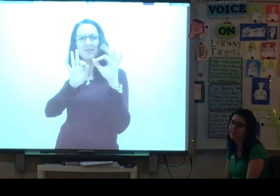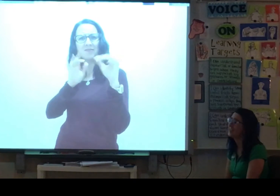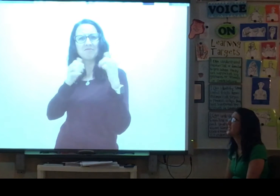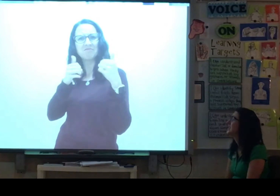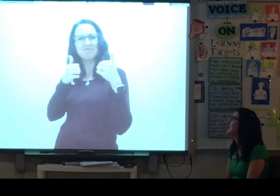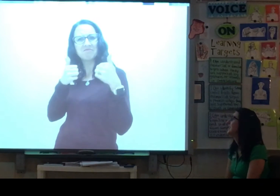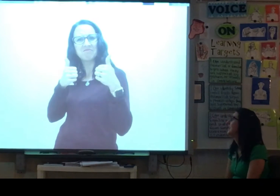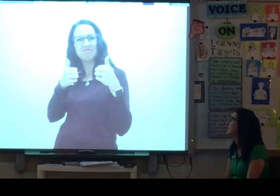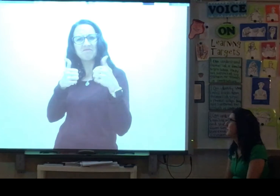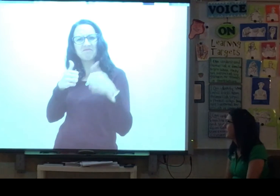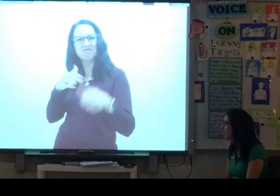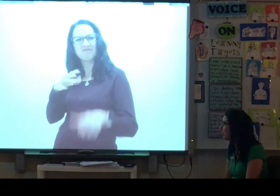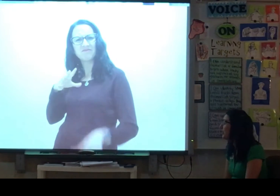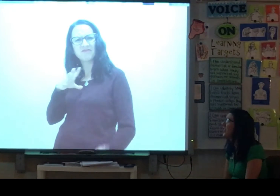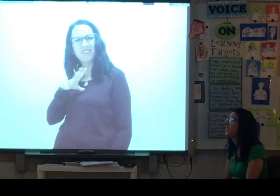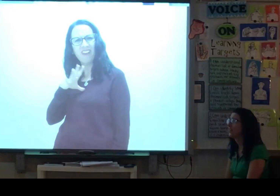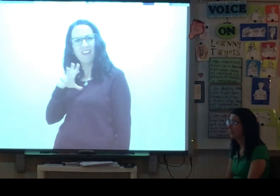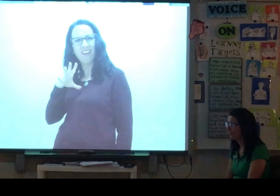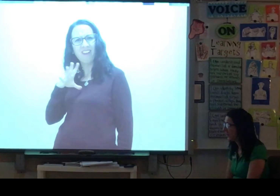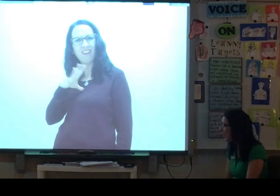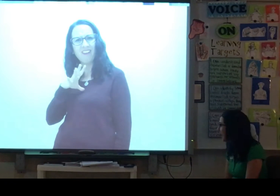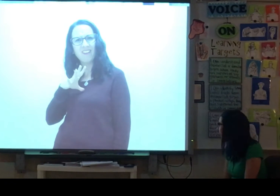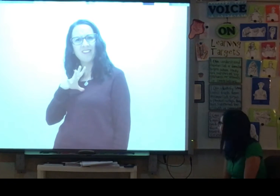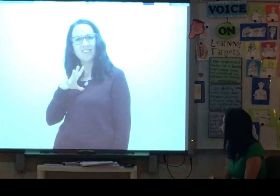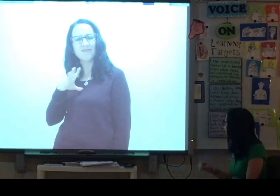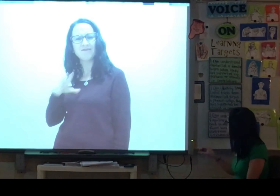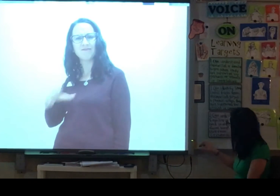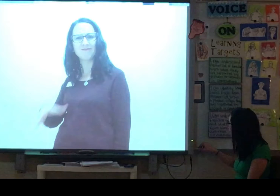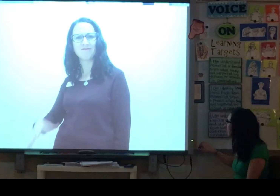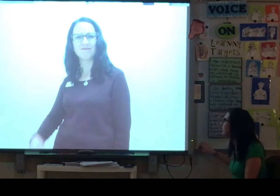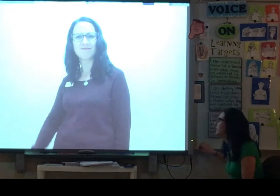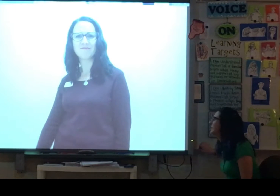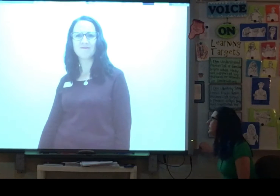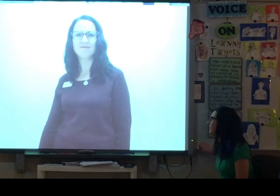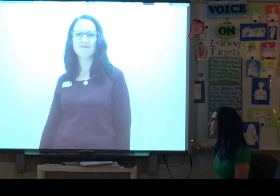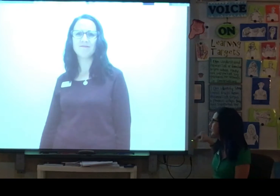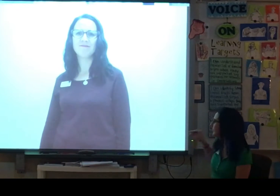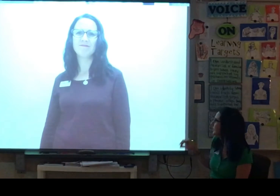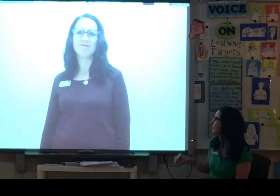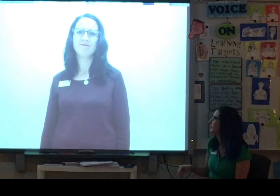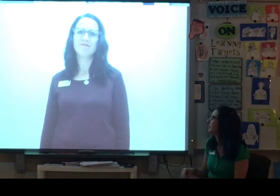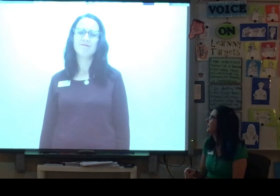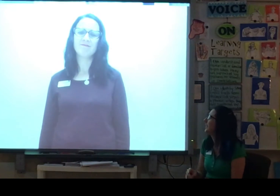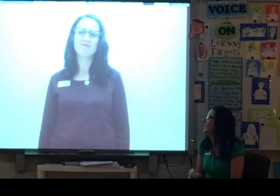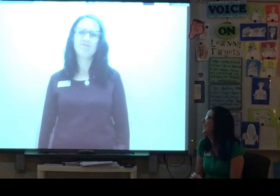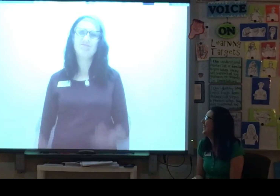Perfect. Good. Fine. I feel like we're on Family Feud.